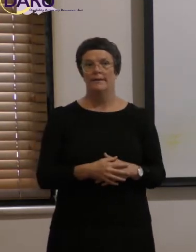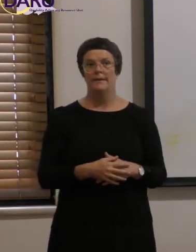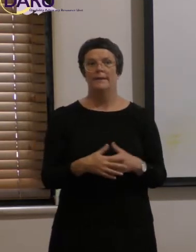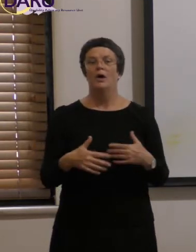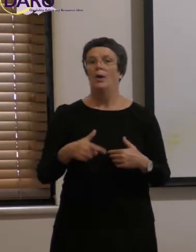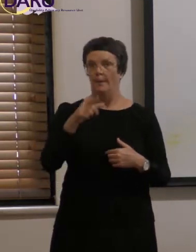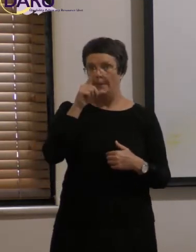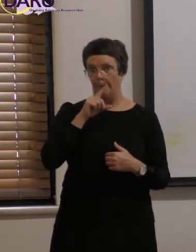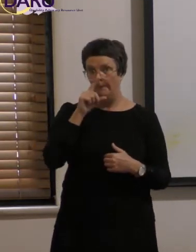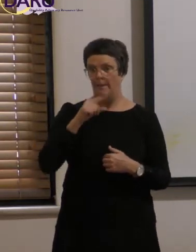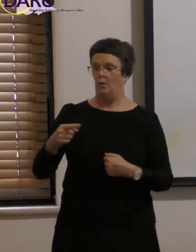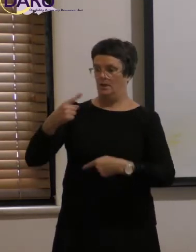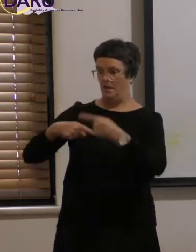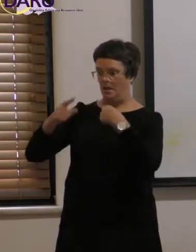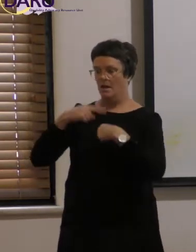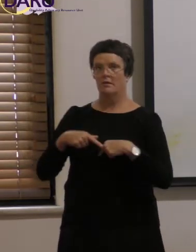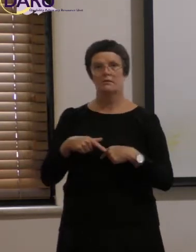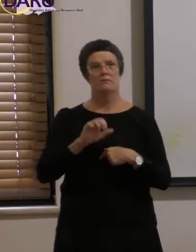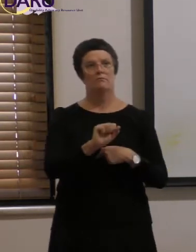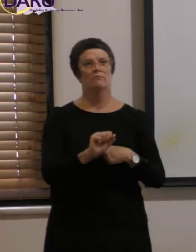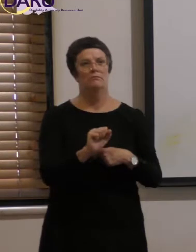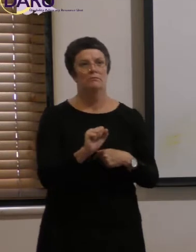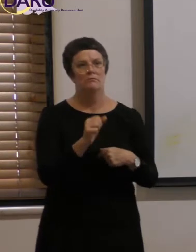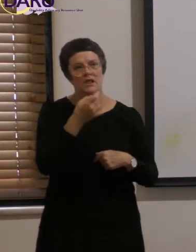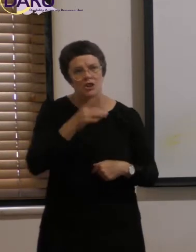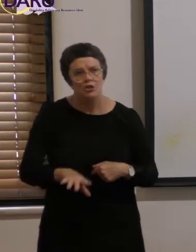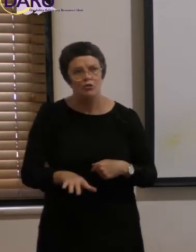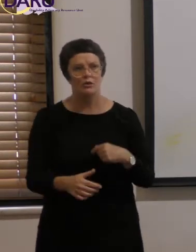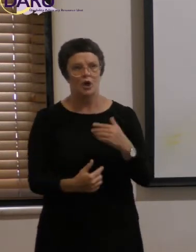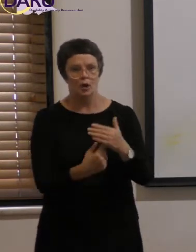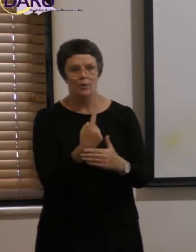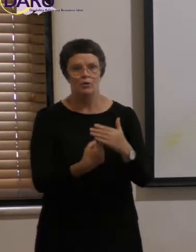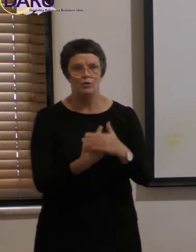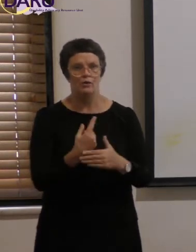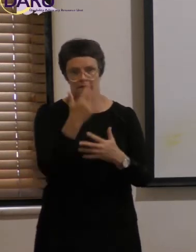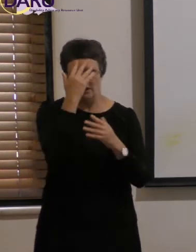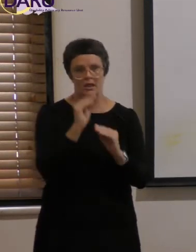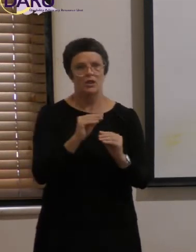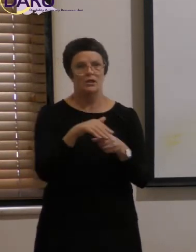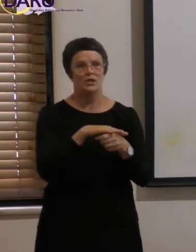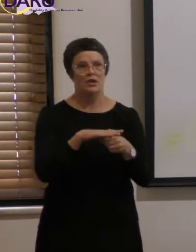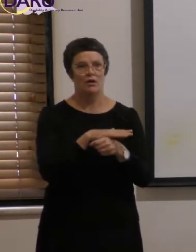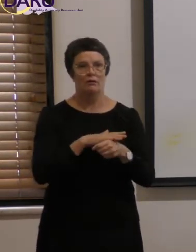us is limited opportunities, low expectations,